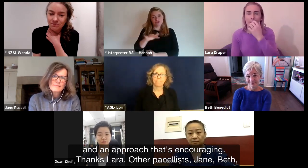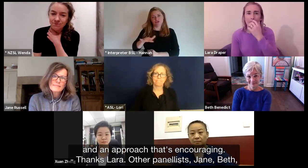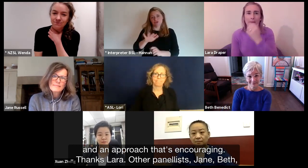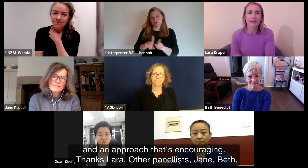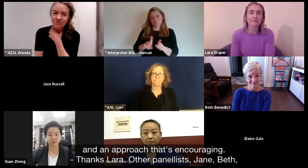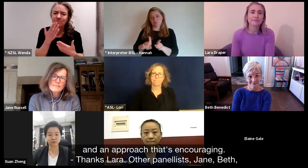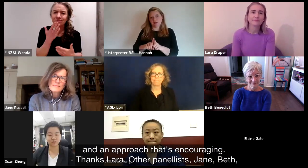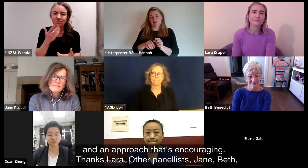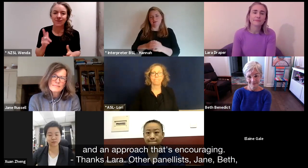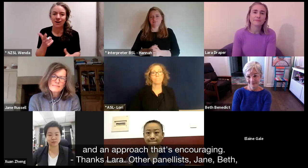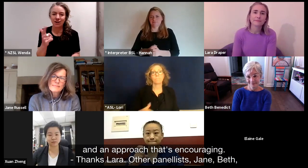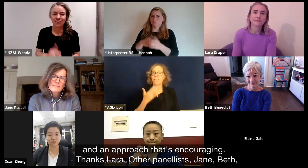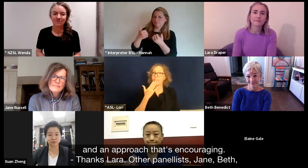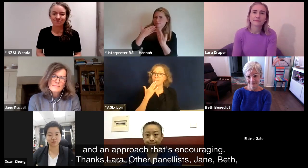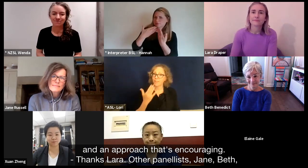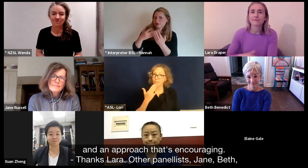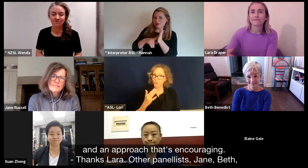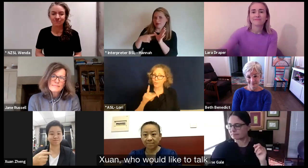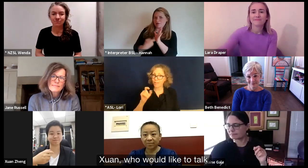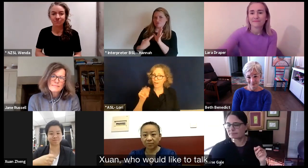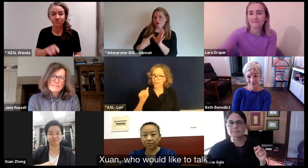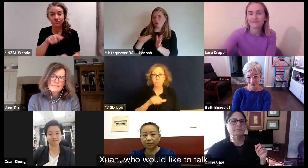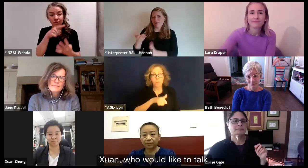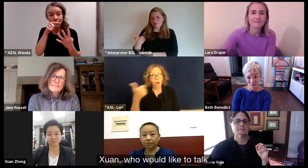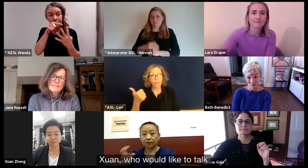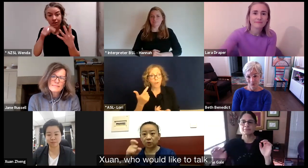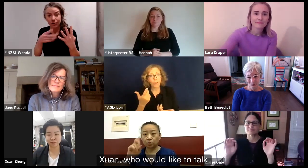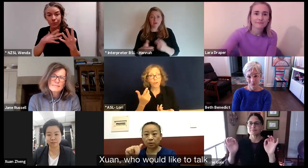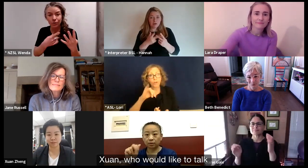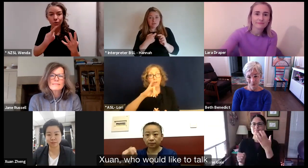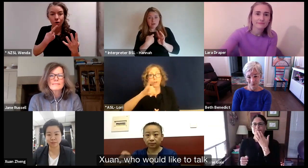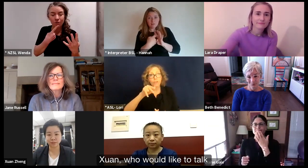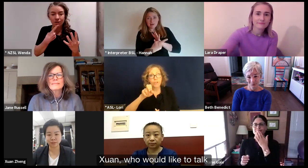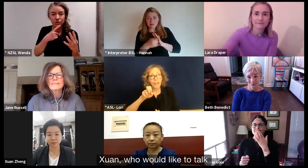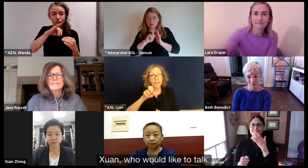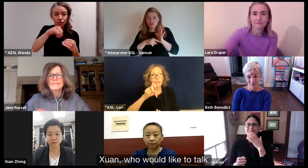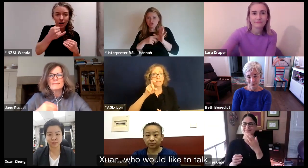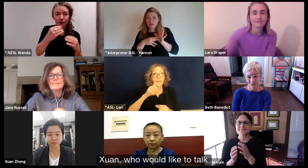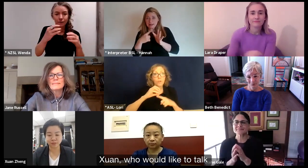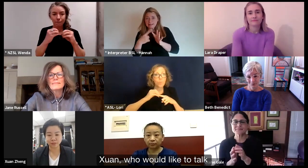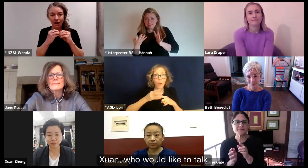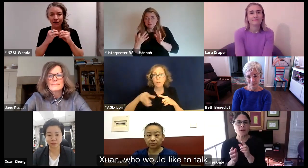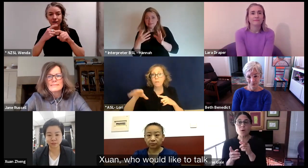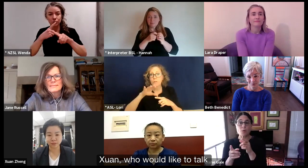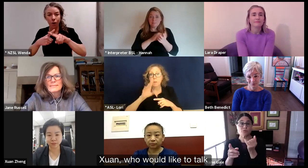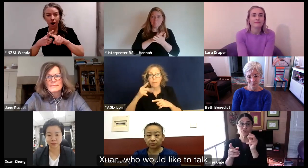Thanks, Lara. Other panellists? Jane, Beth, Swan, who would like to talk to us?